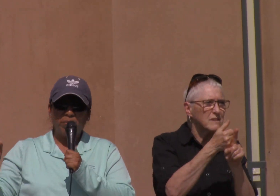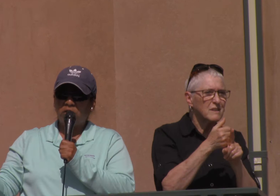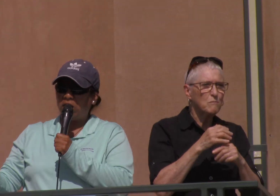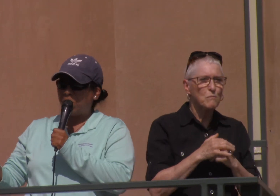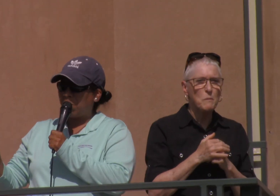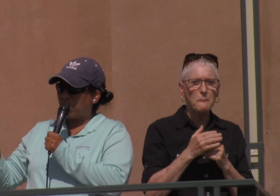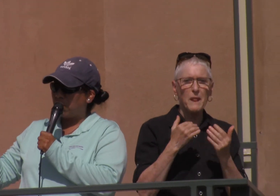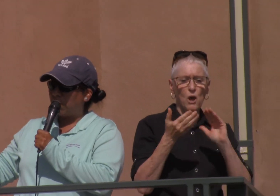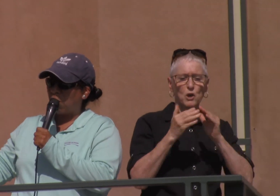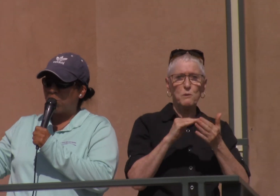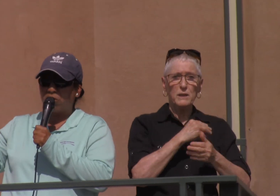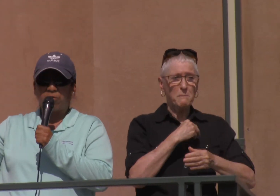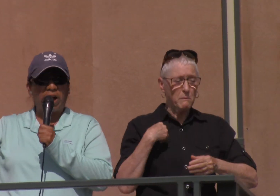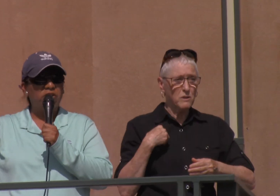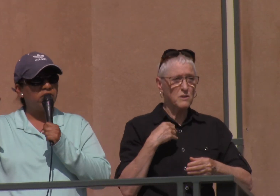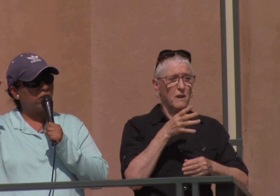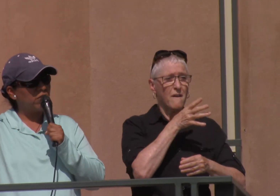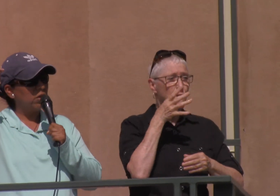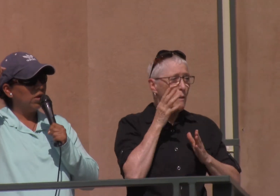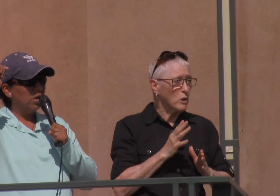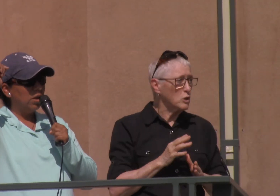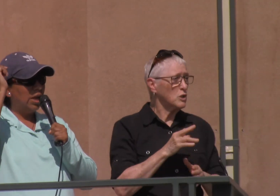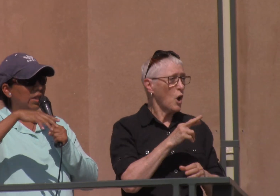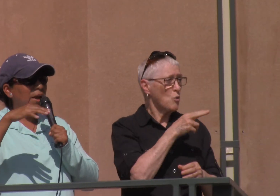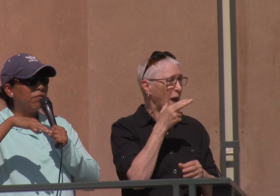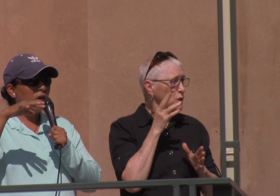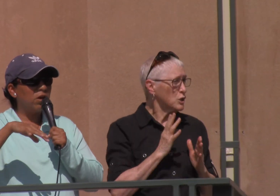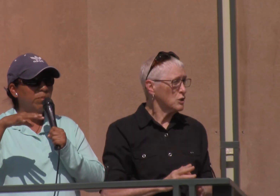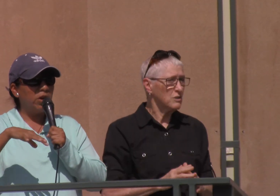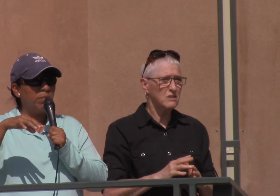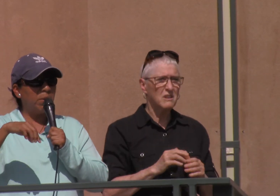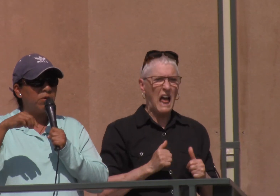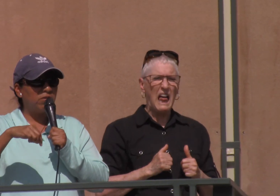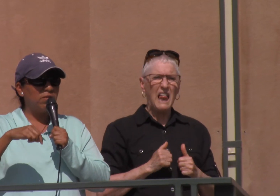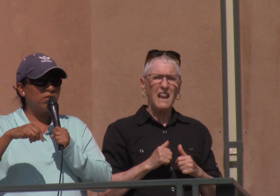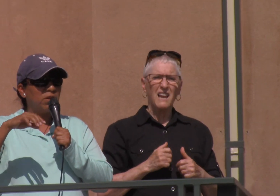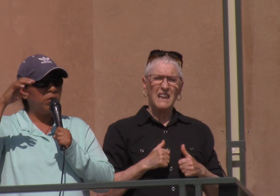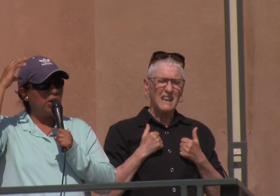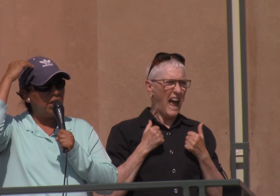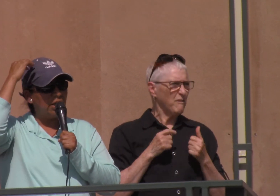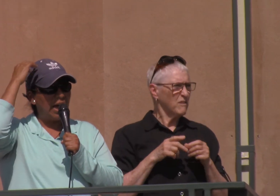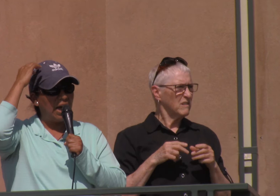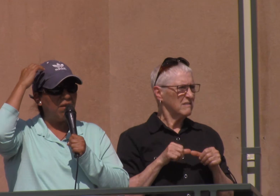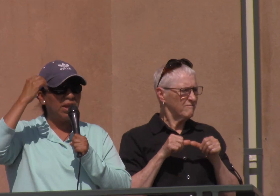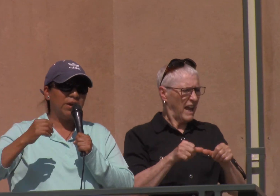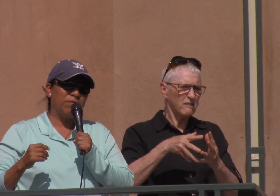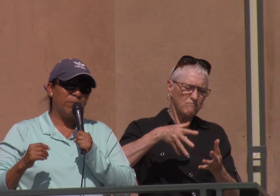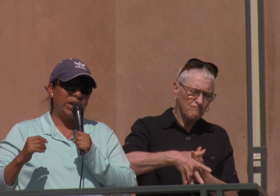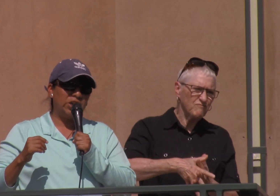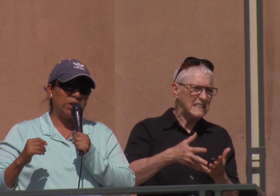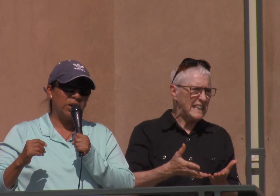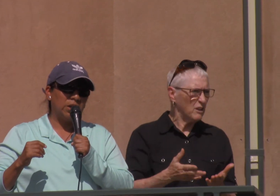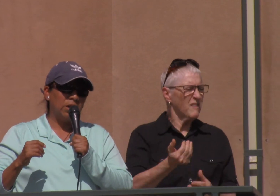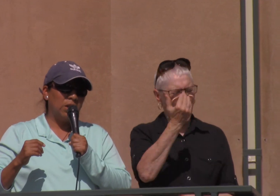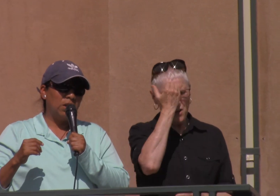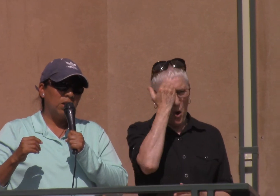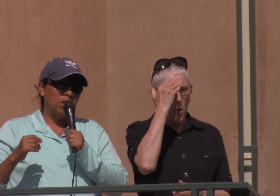There's community members, farmers, ranchers, and lifelong community members of this community that have that